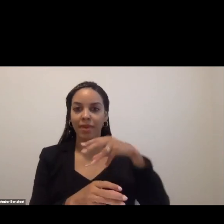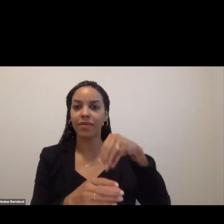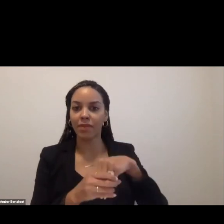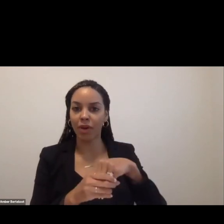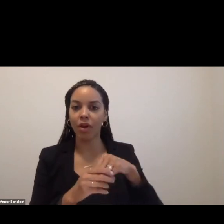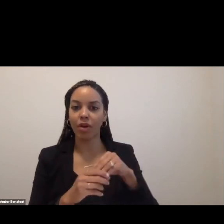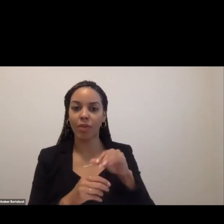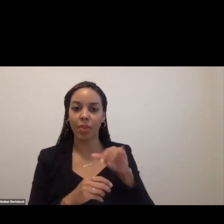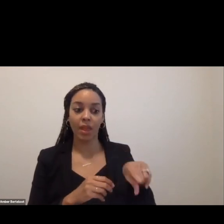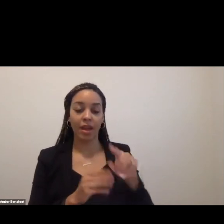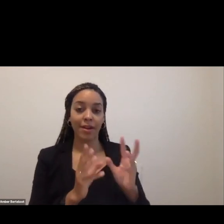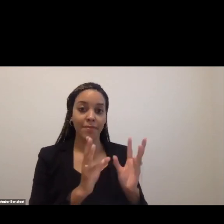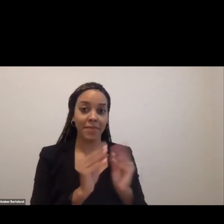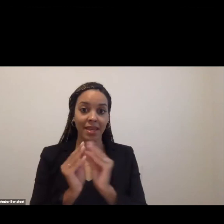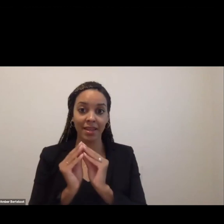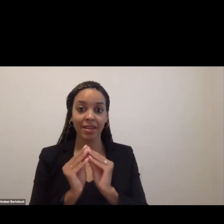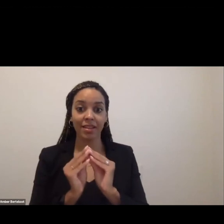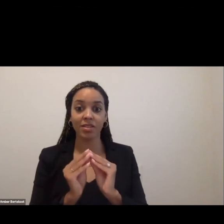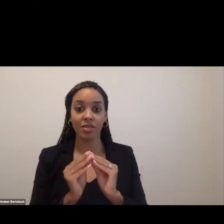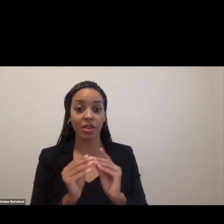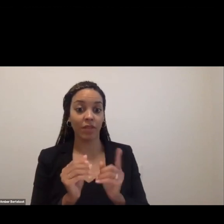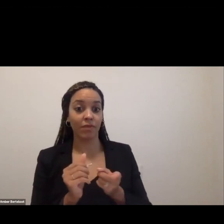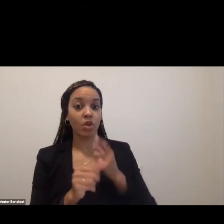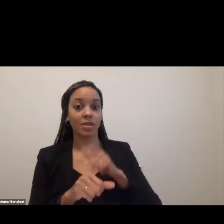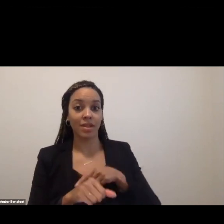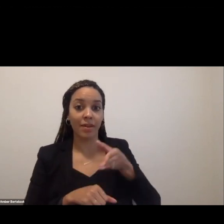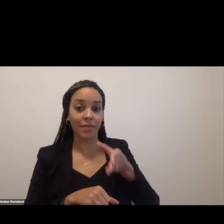its meetings for the first time in 1996.